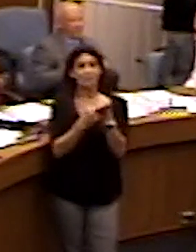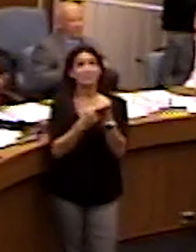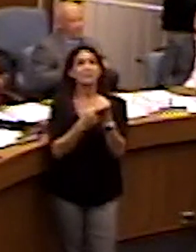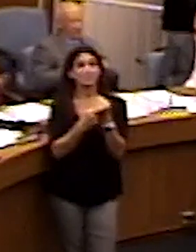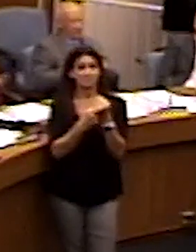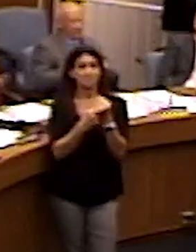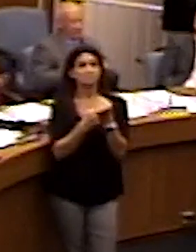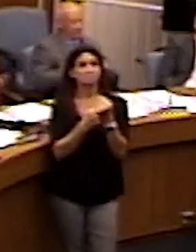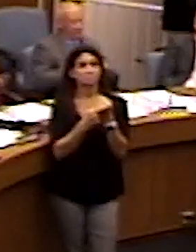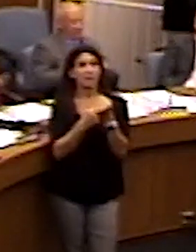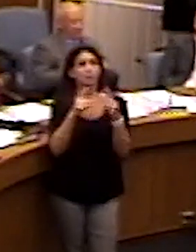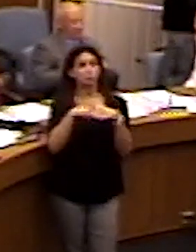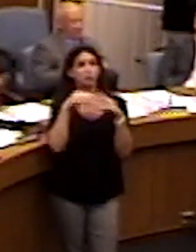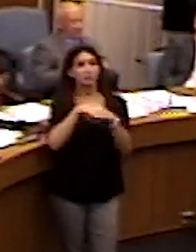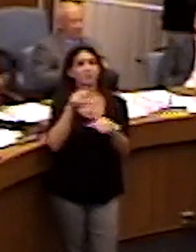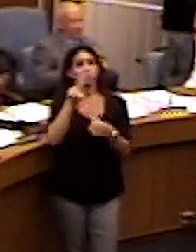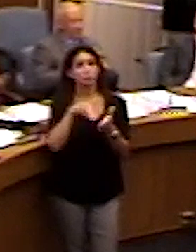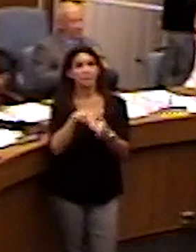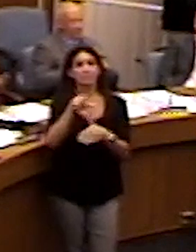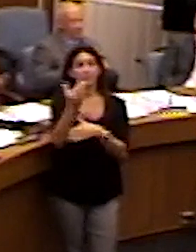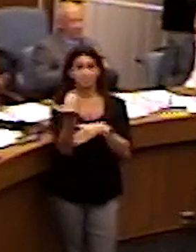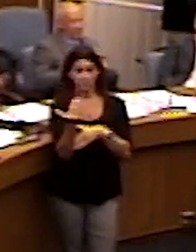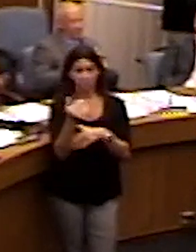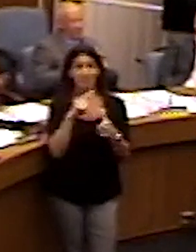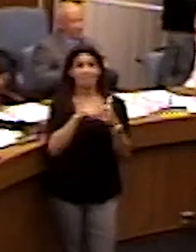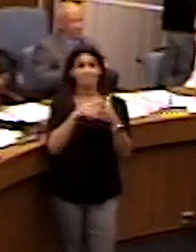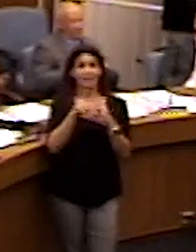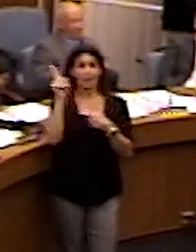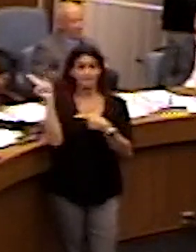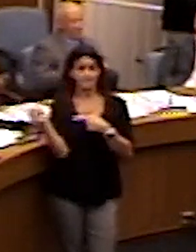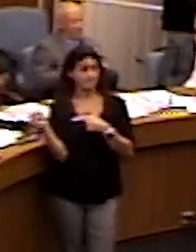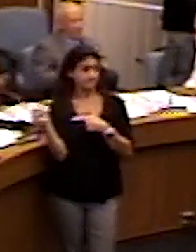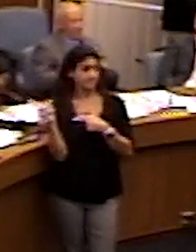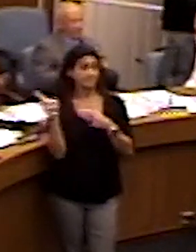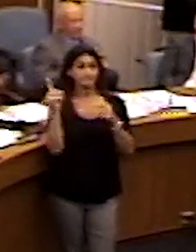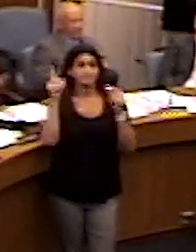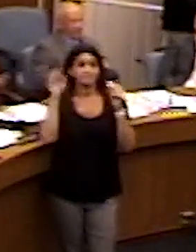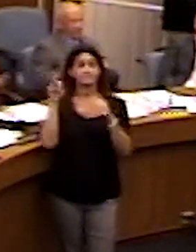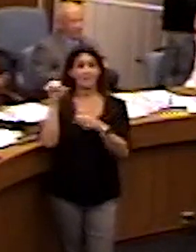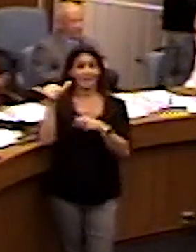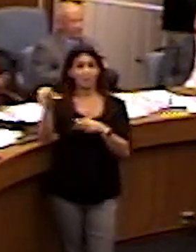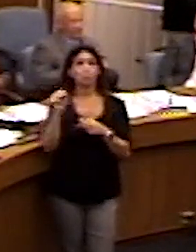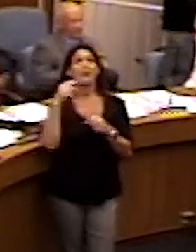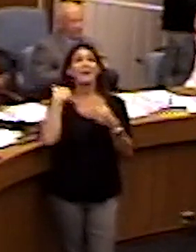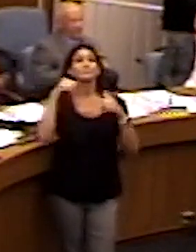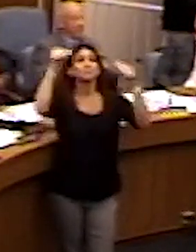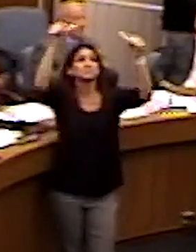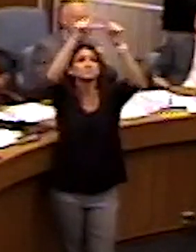15. Then the mayor has a sign up and you walk